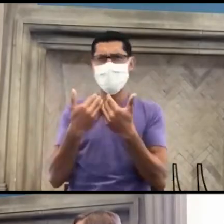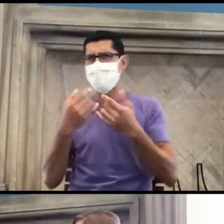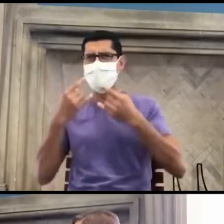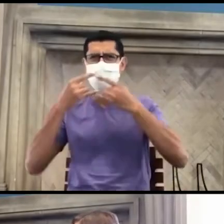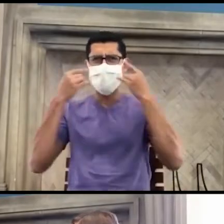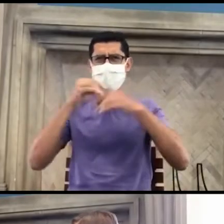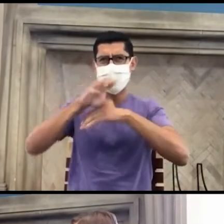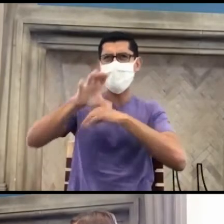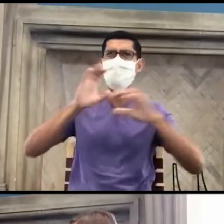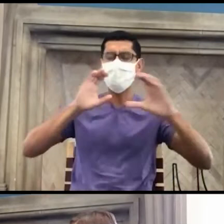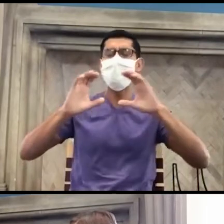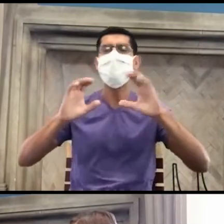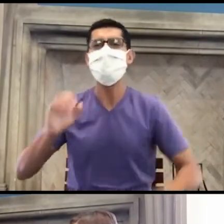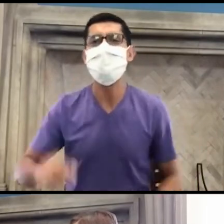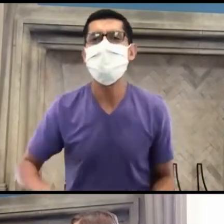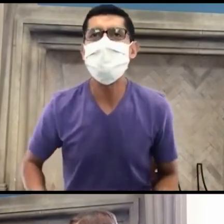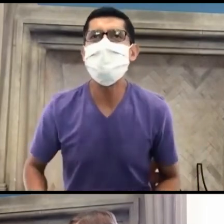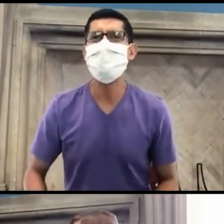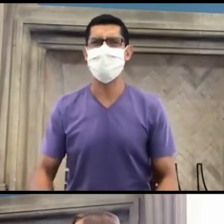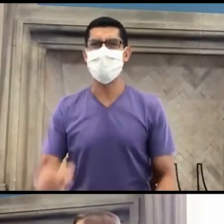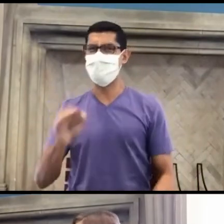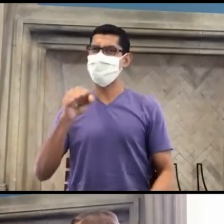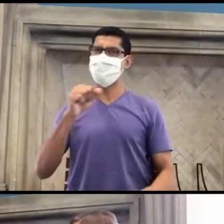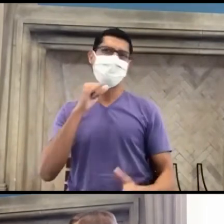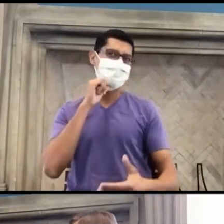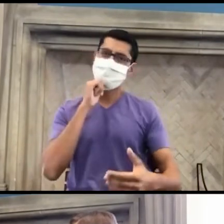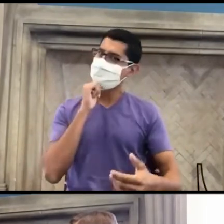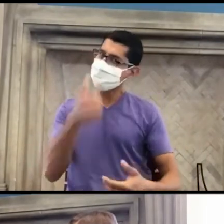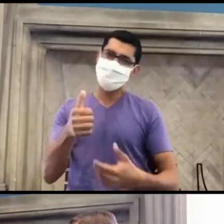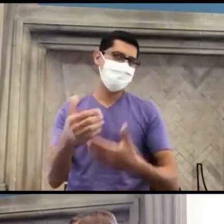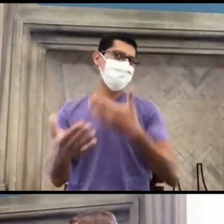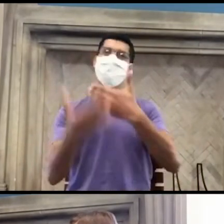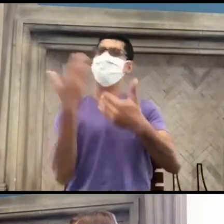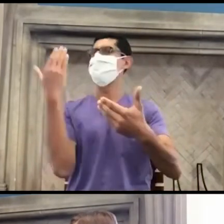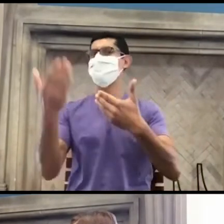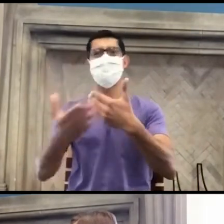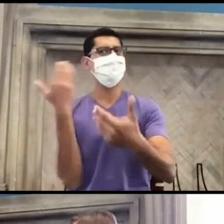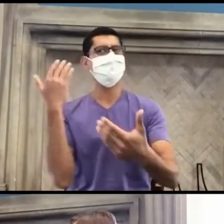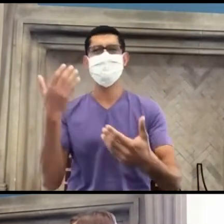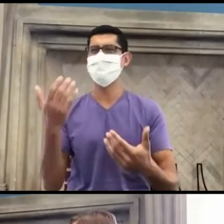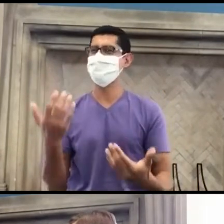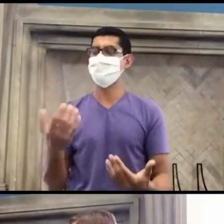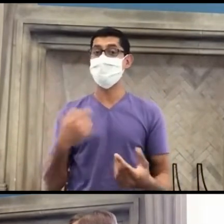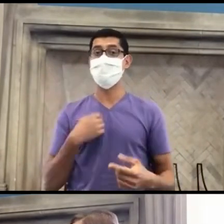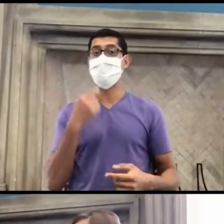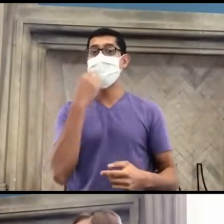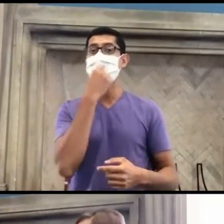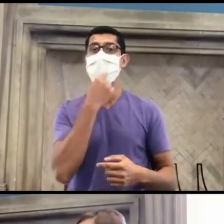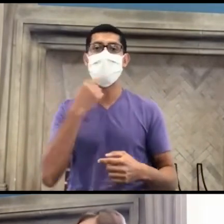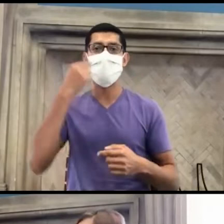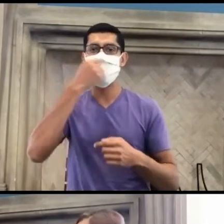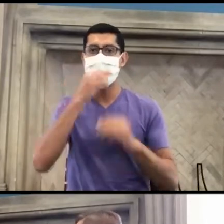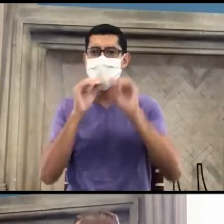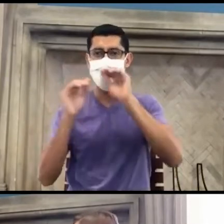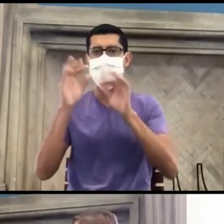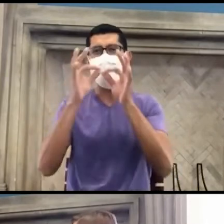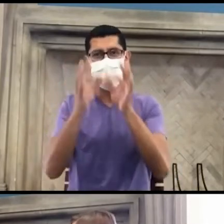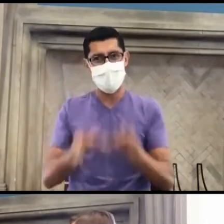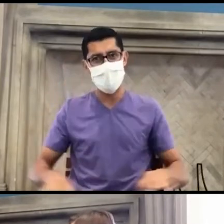Now, how does wearing a mask influence the communication? It is not easy. Because when we utilize ASL, we